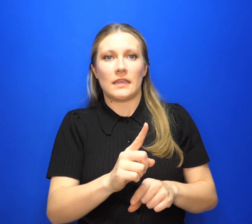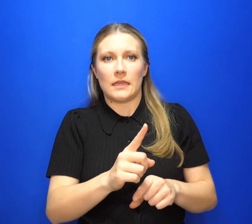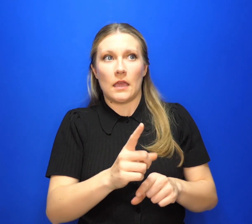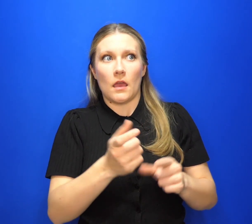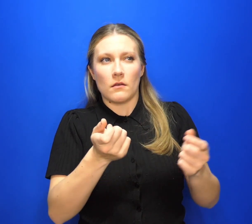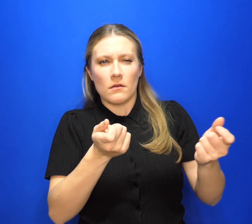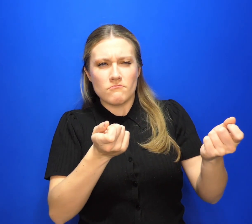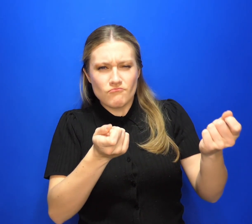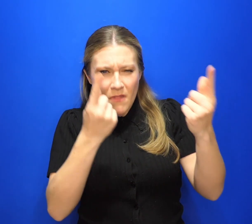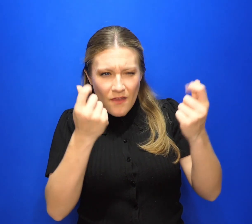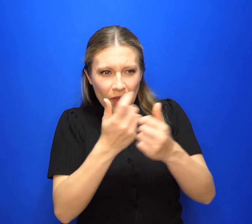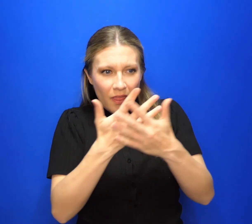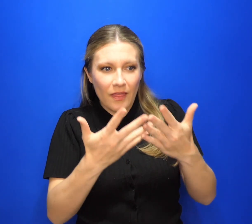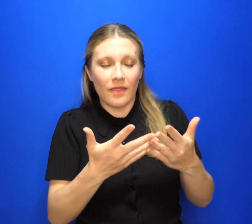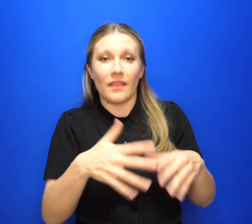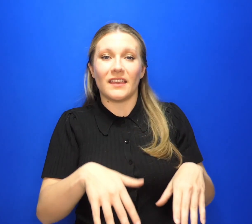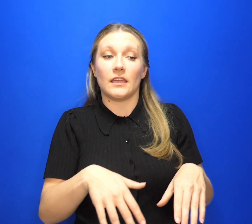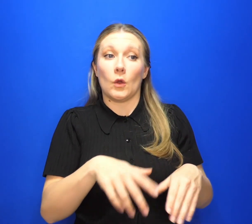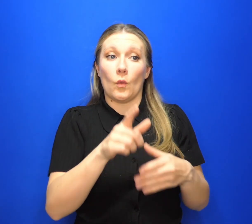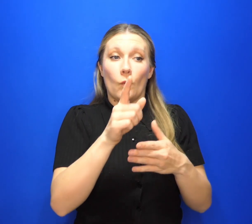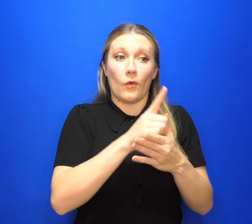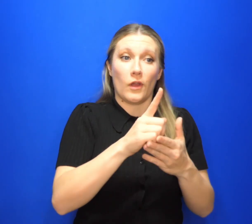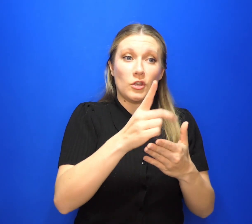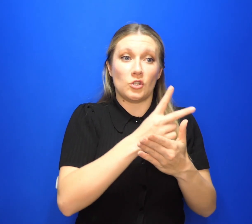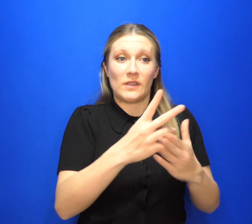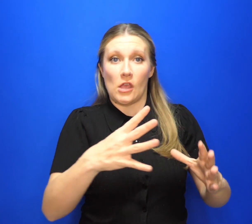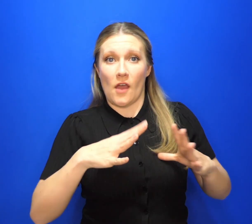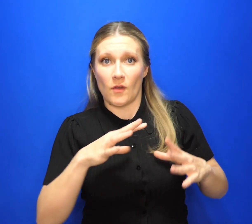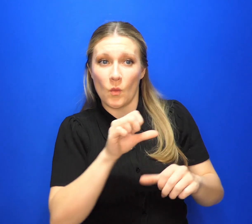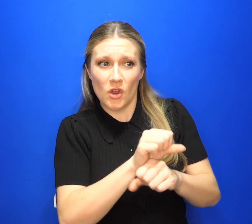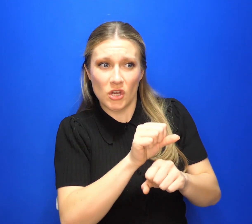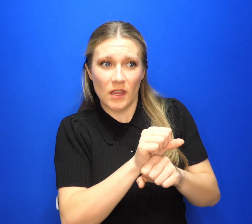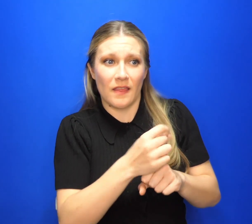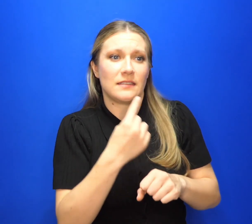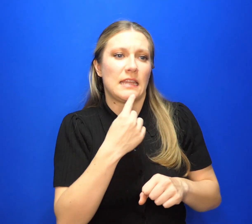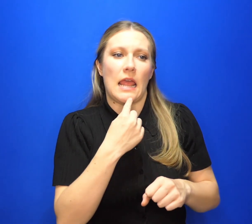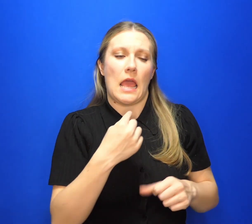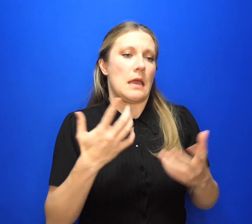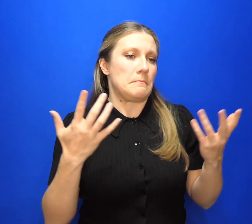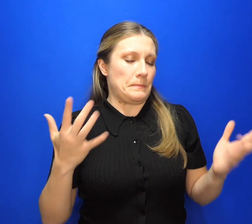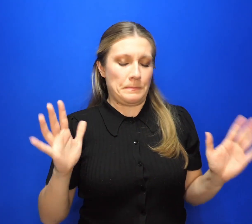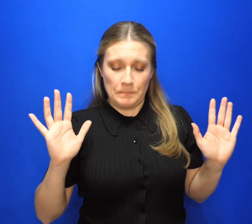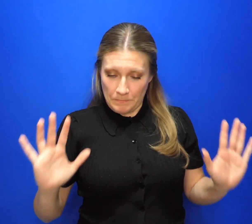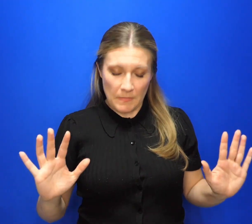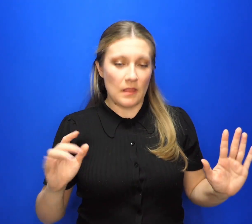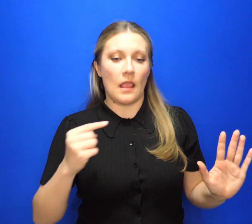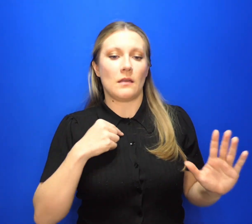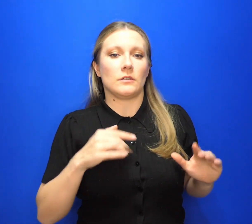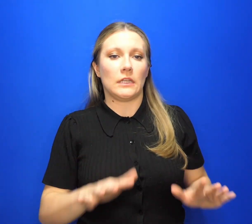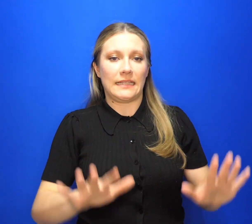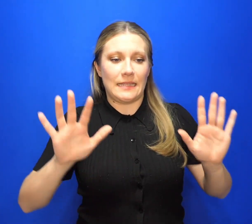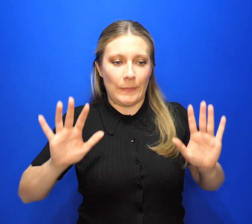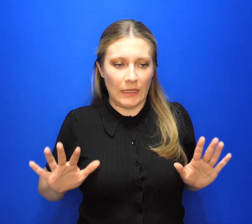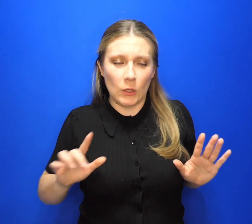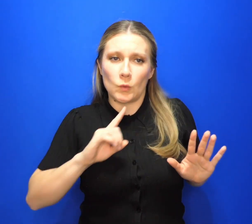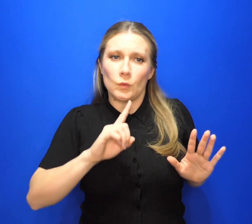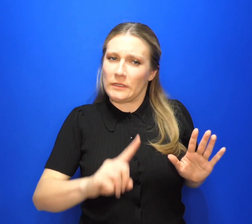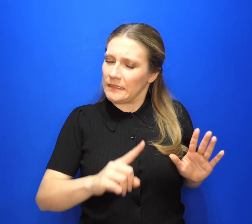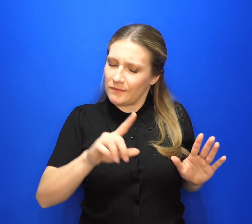idea. They took 1 or 2 weeks off of work, and they said, I'm going to really nail